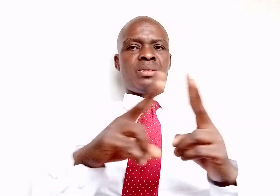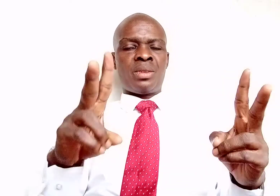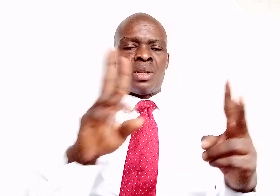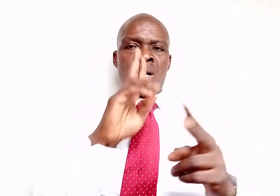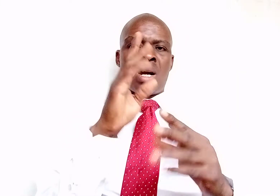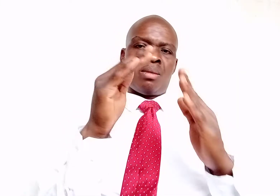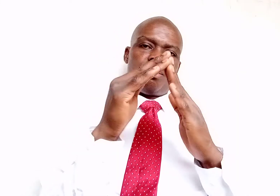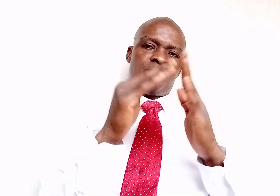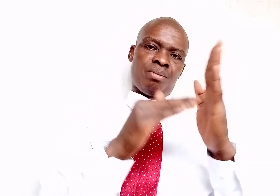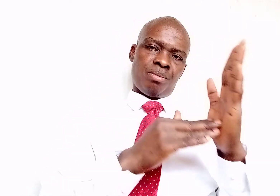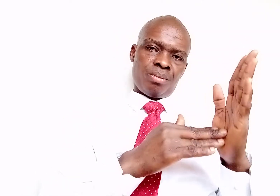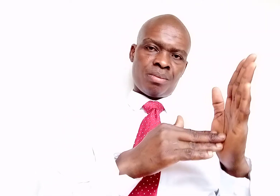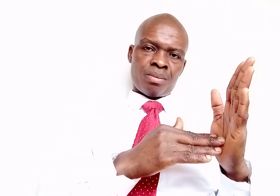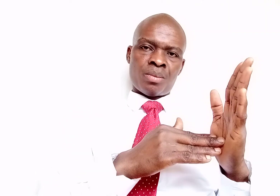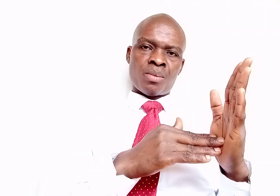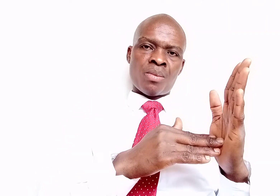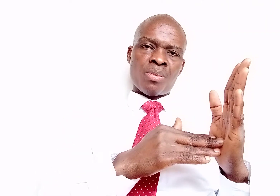follows. Mood swing,